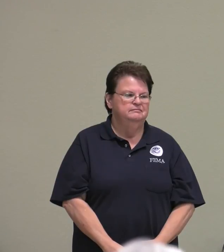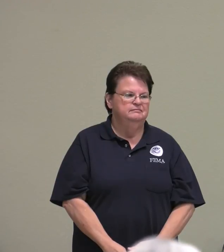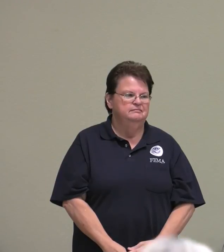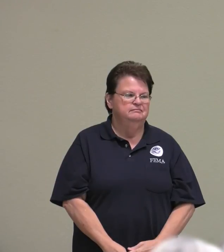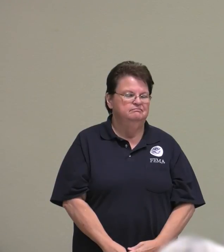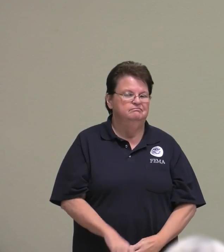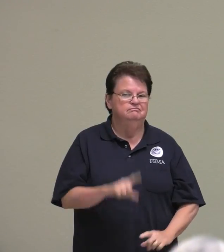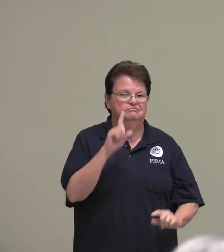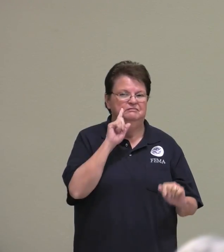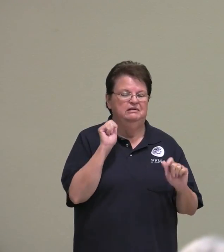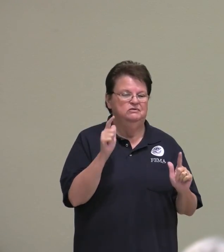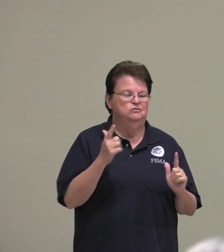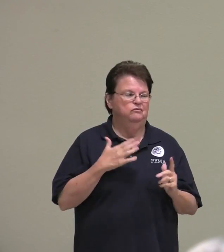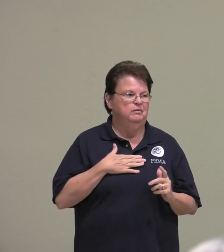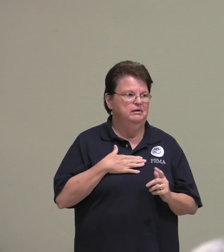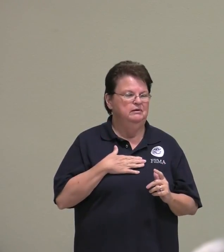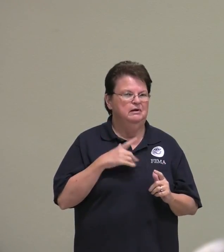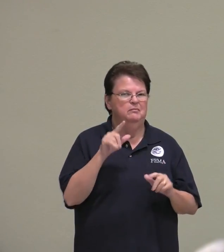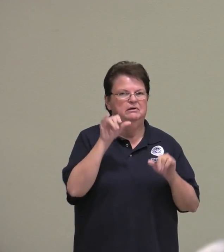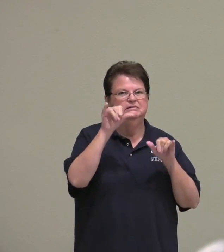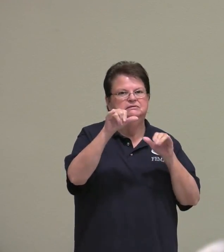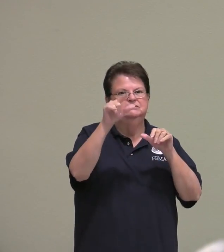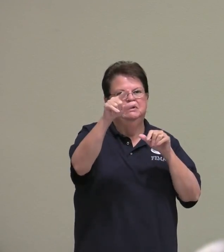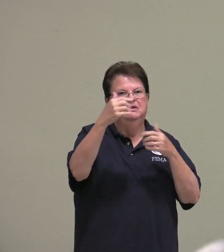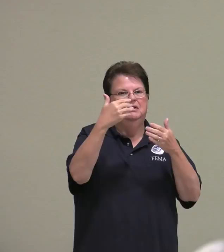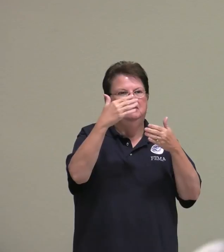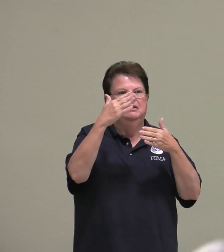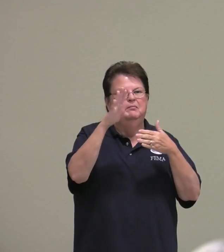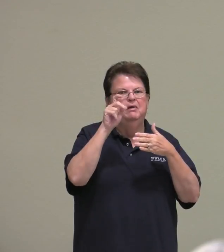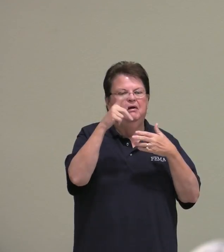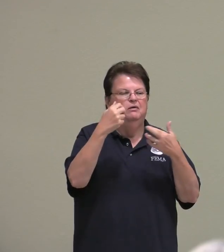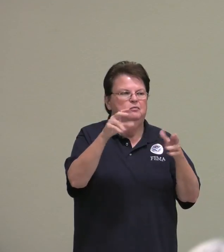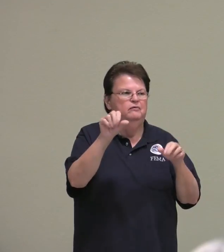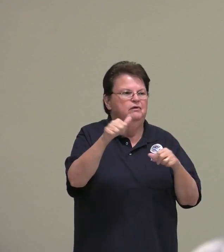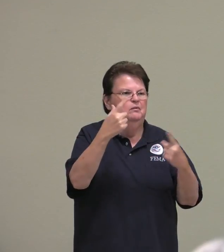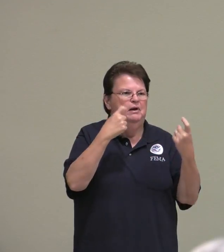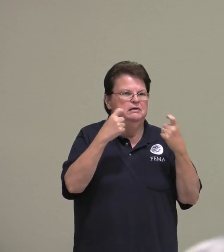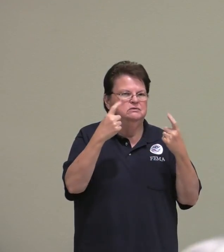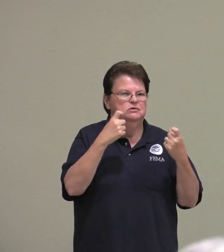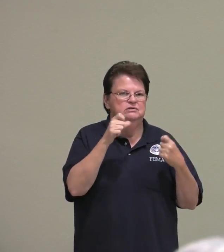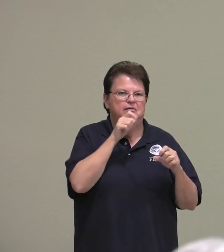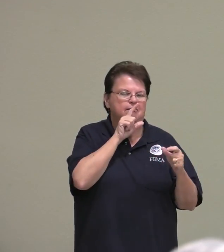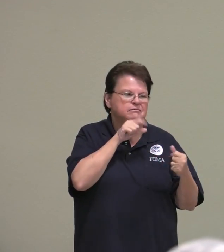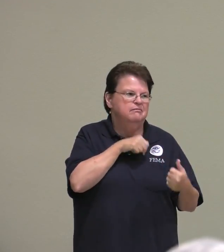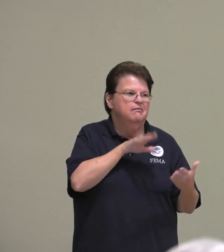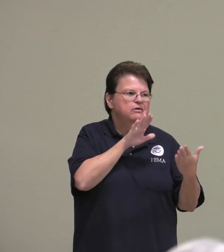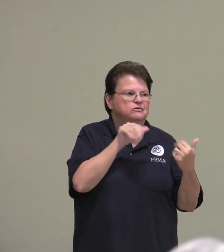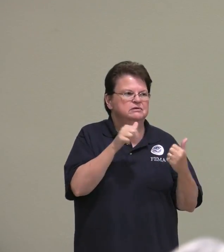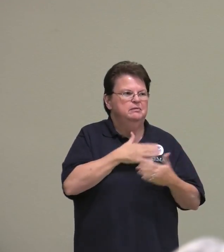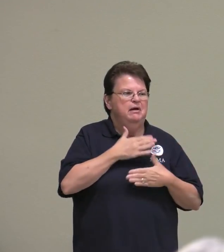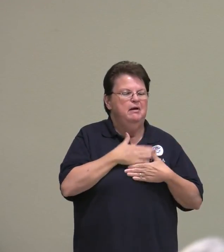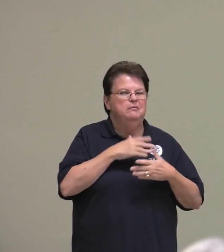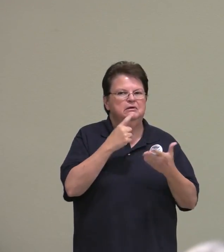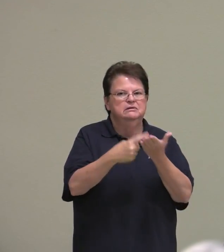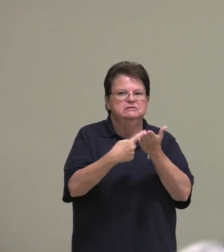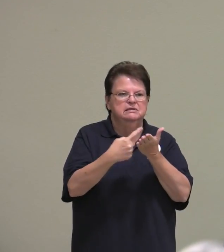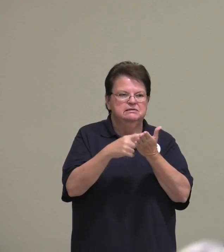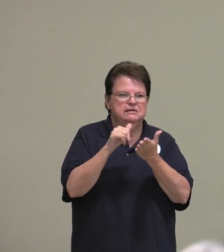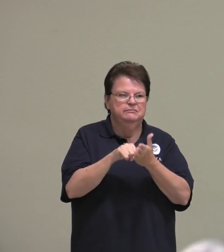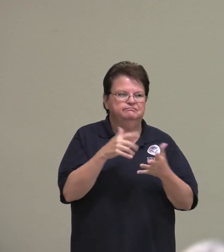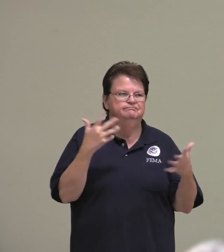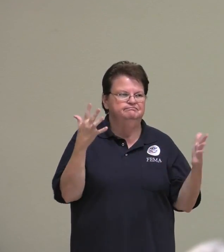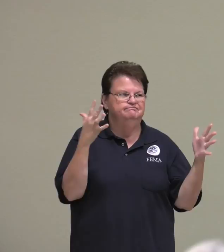I think that's it. I'm going to stay in the back of the room tonight. If anybody's got any other questions I didn't address, I'll be happy to address those. Thanks, everybody.